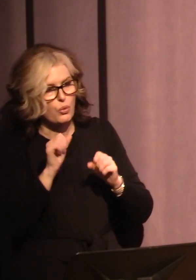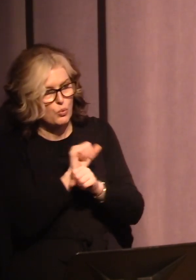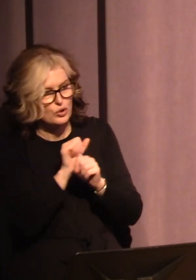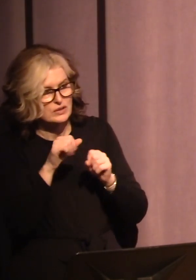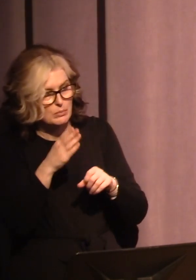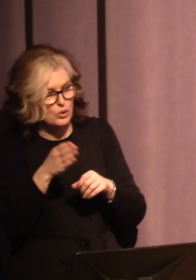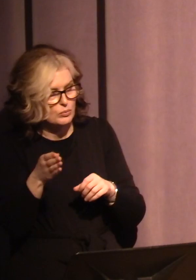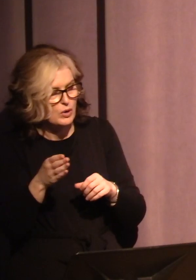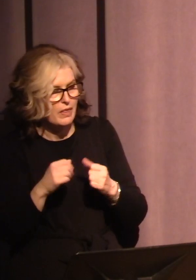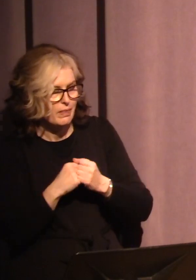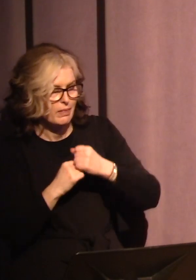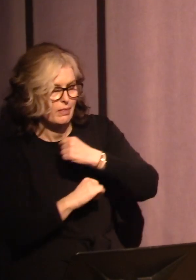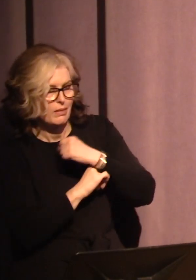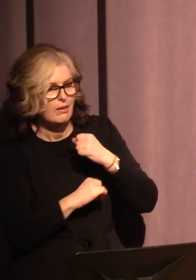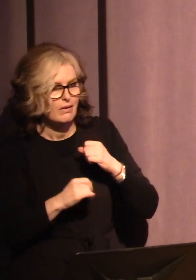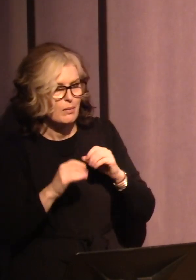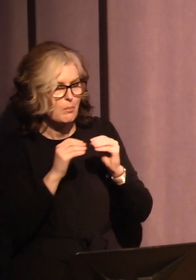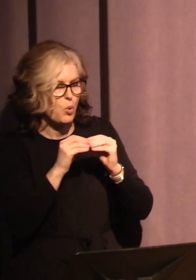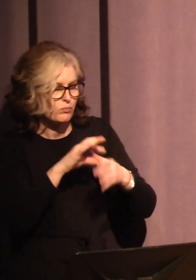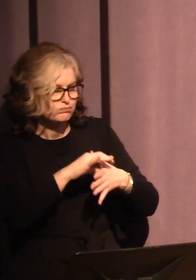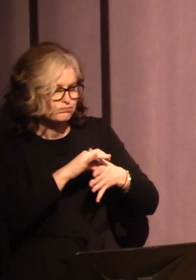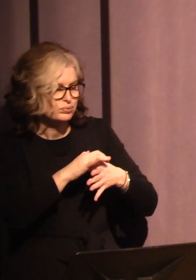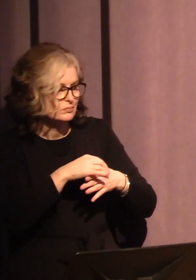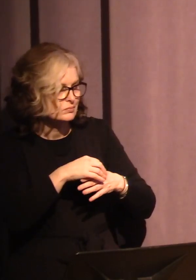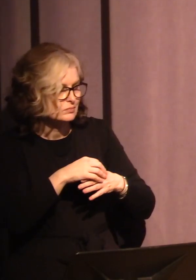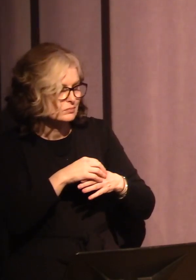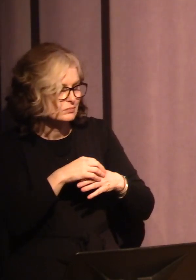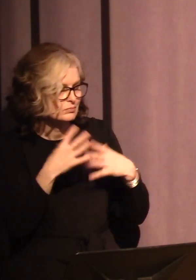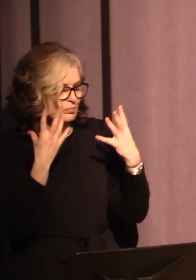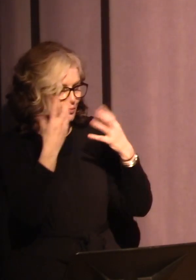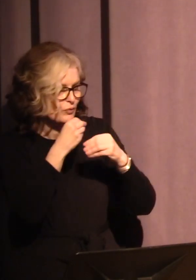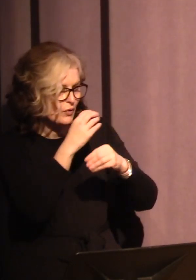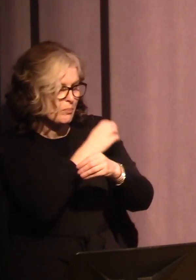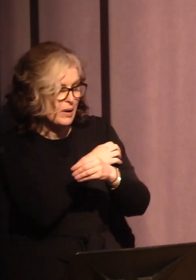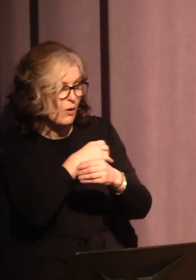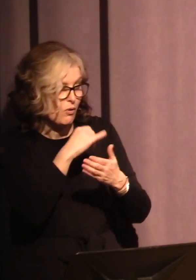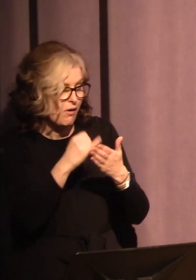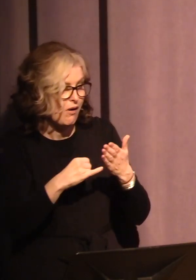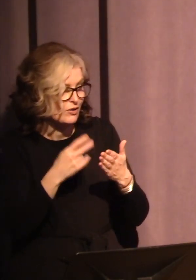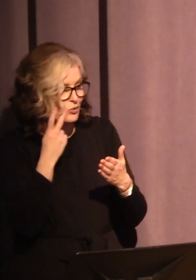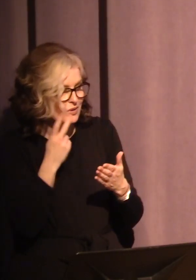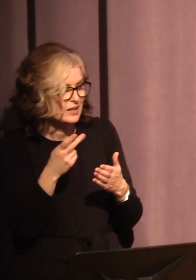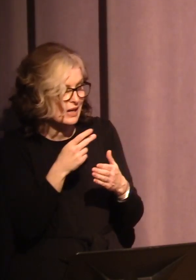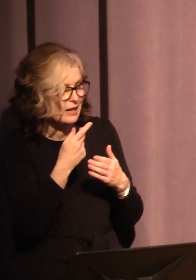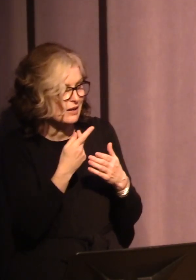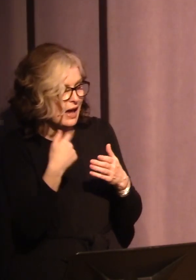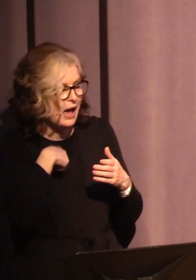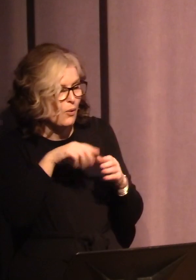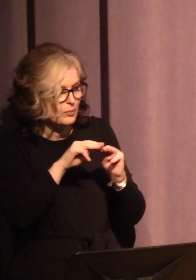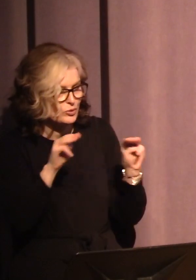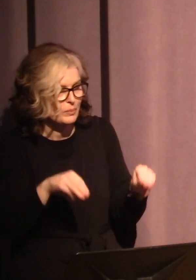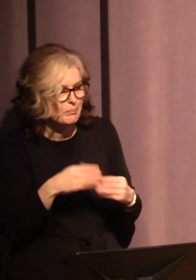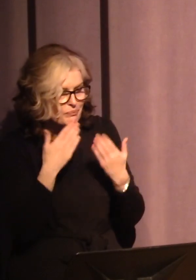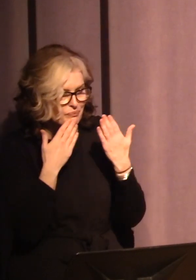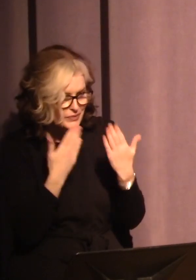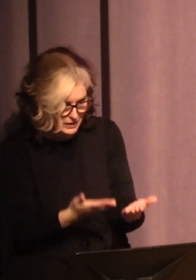that undergird and give further context to the glorious and powerful work of art that you see in our galleries. So thank